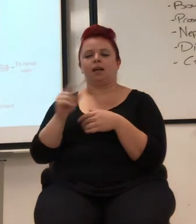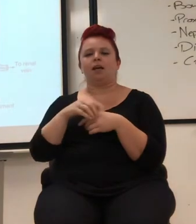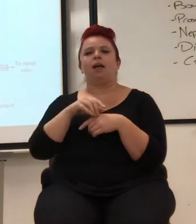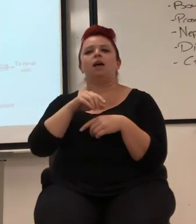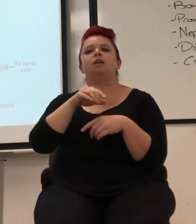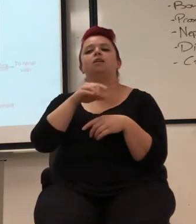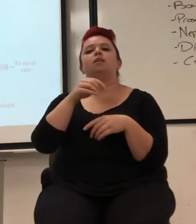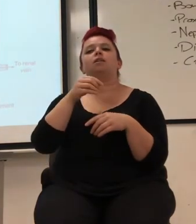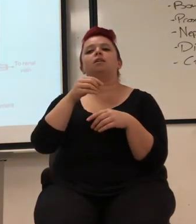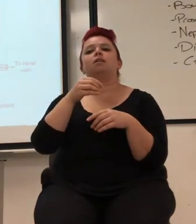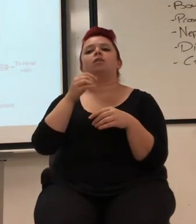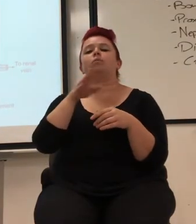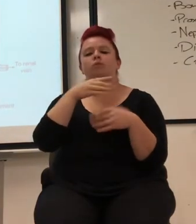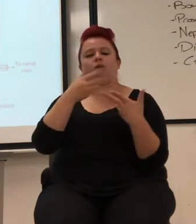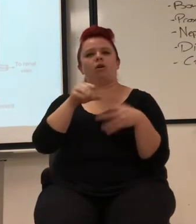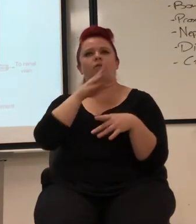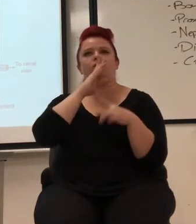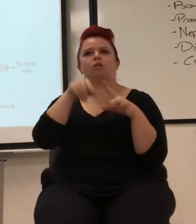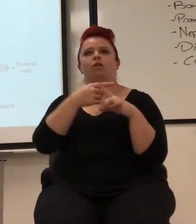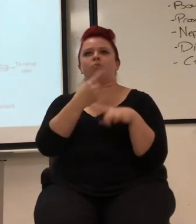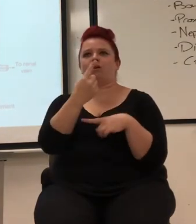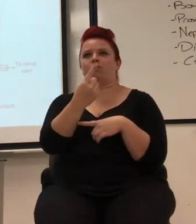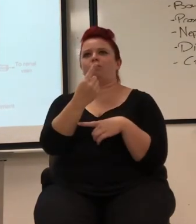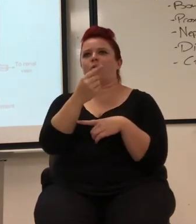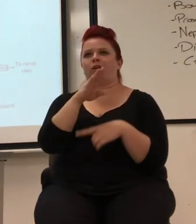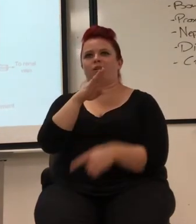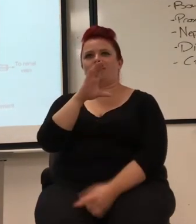which has the filtration function. That's the